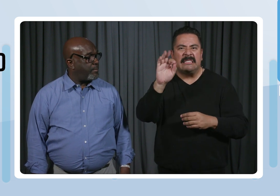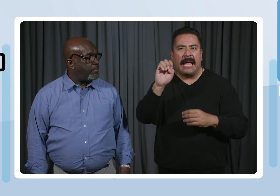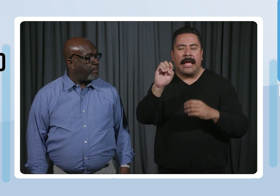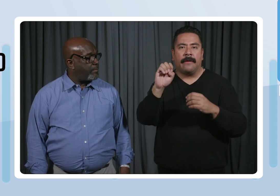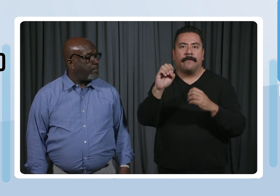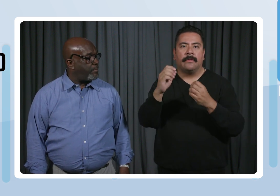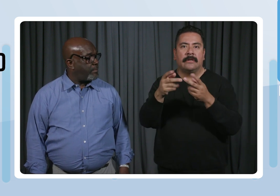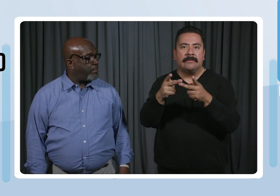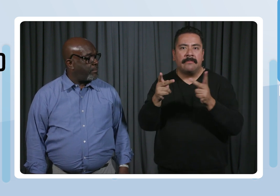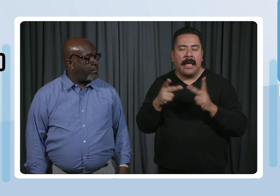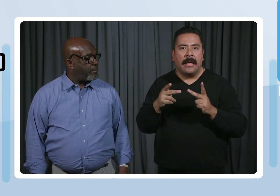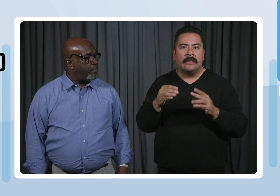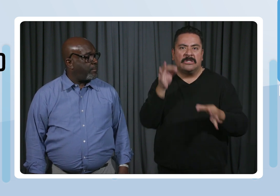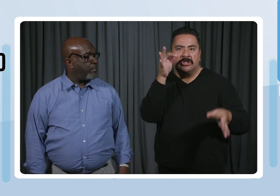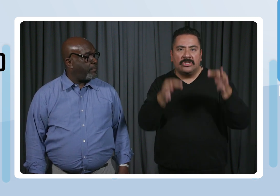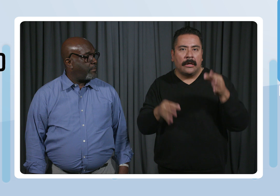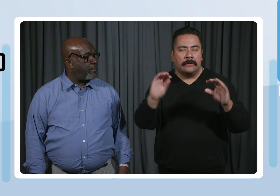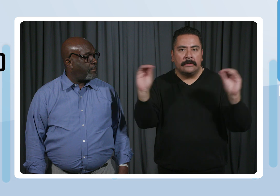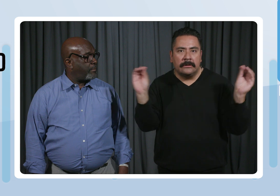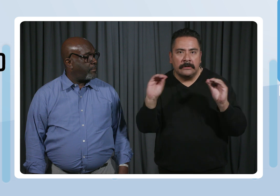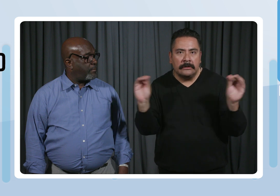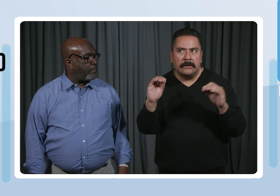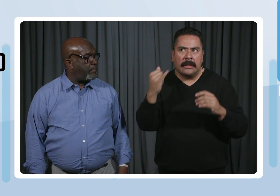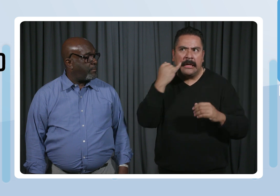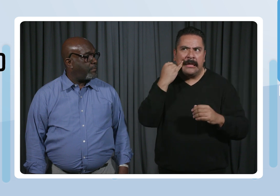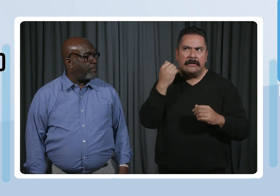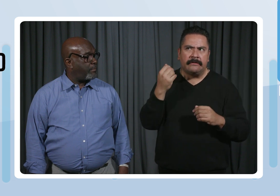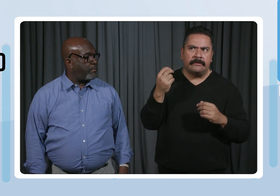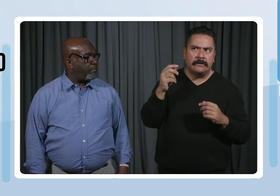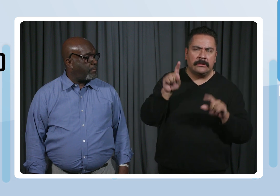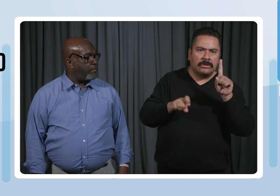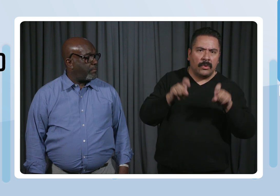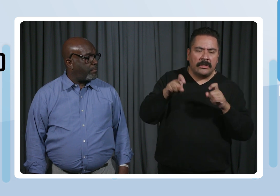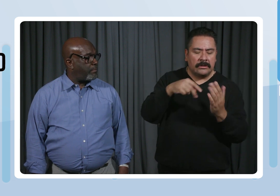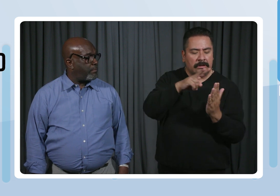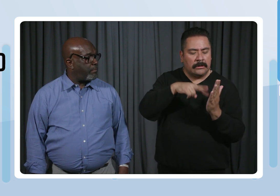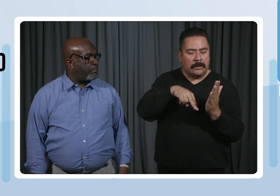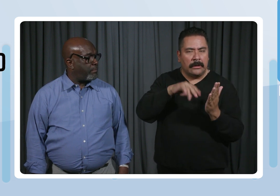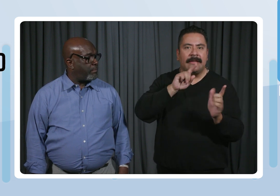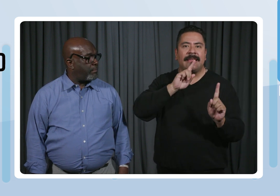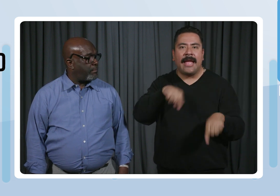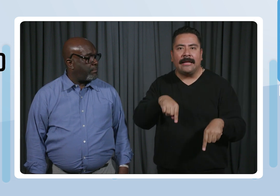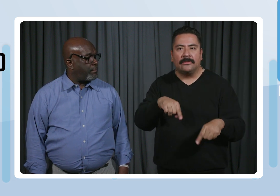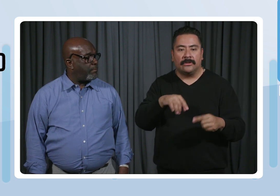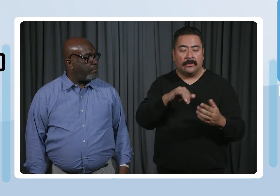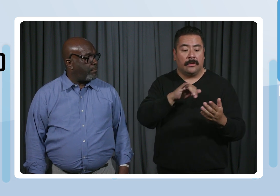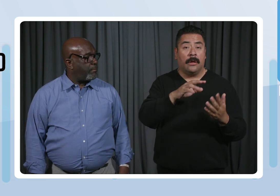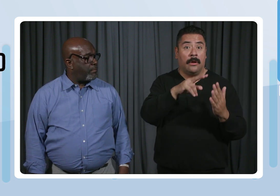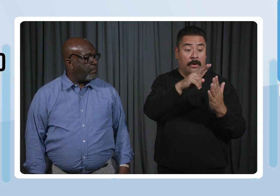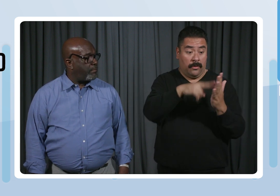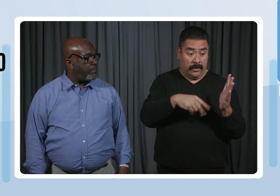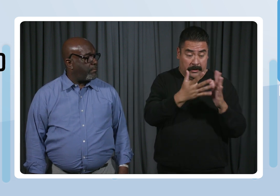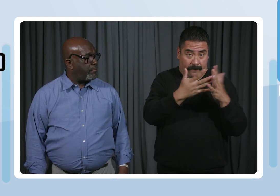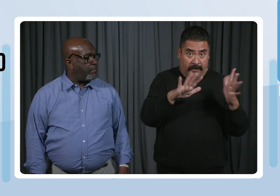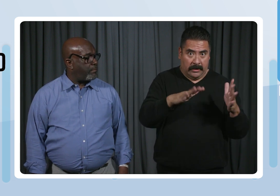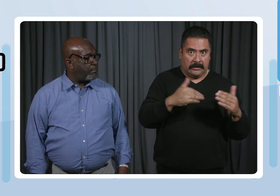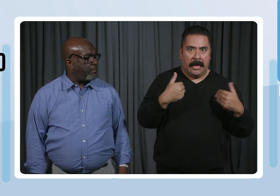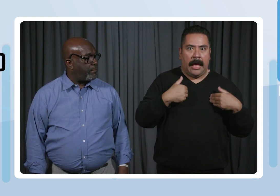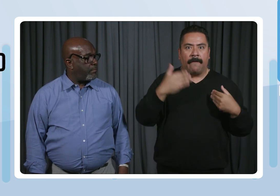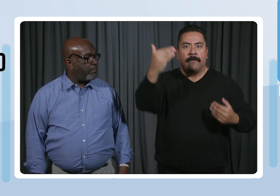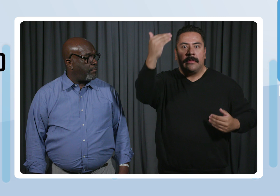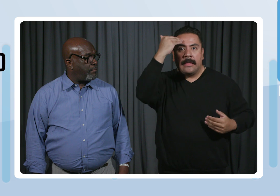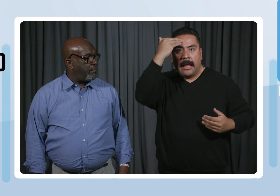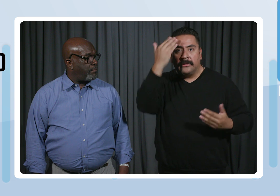being judged, able to get some of their questions answered, and then take that knowledge, whether it's about the basics